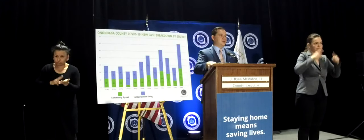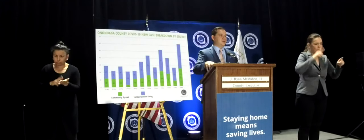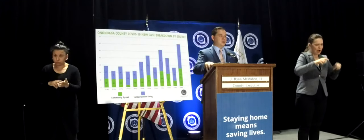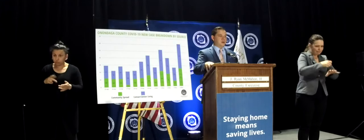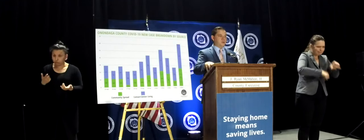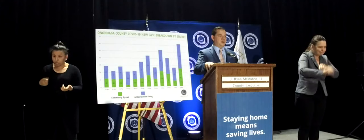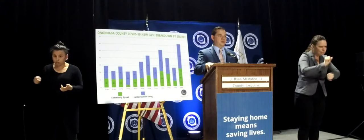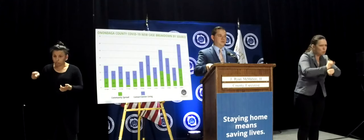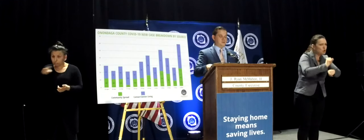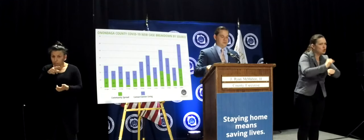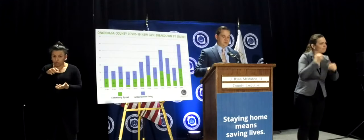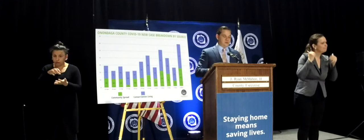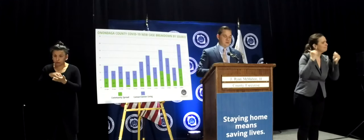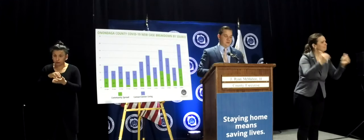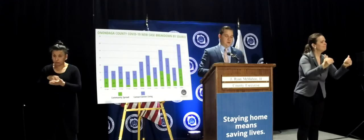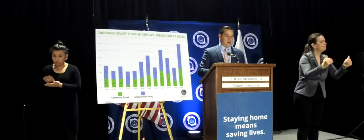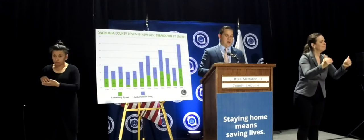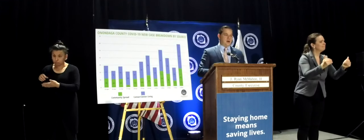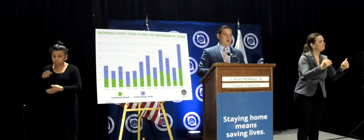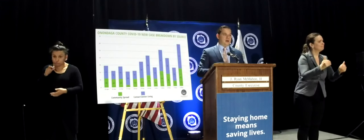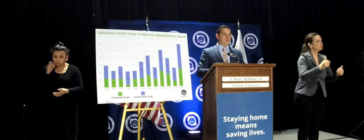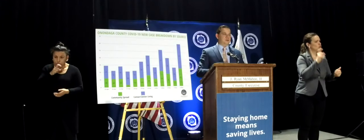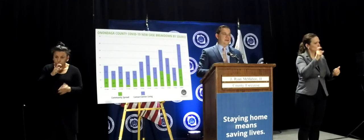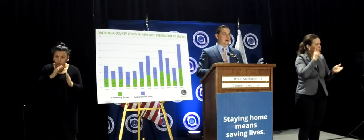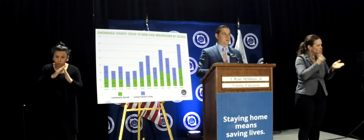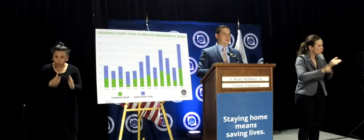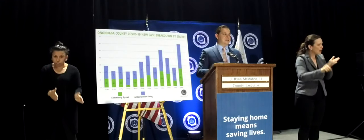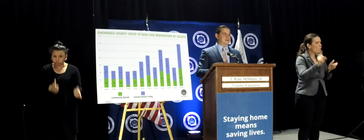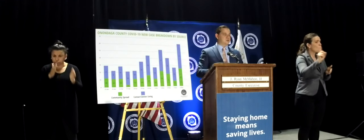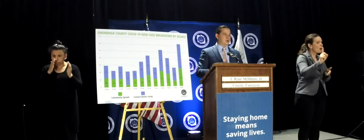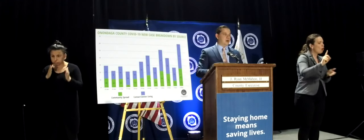facilities, your independent living facilities, and if you